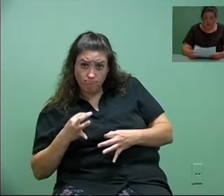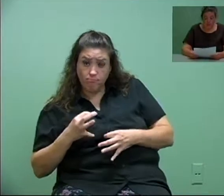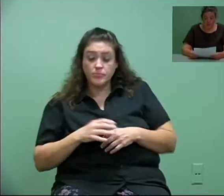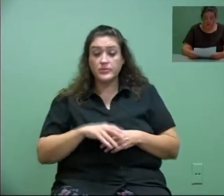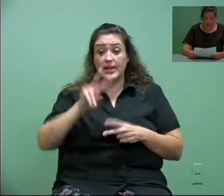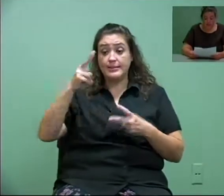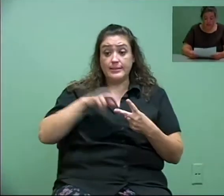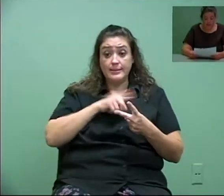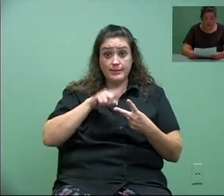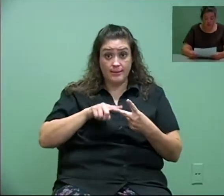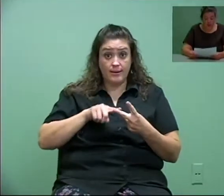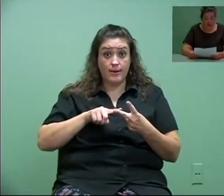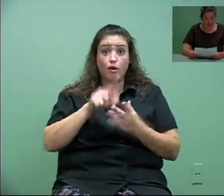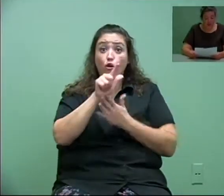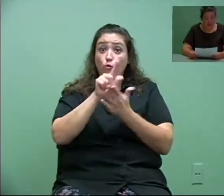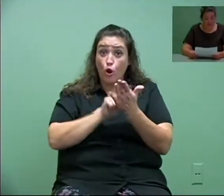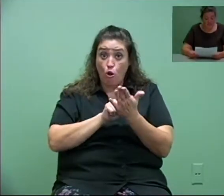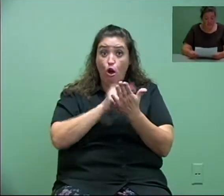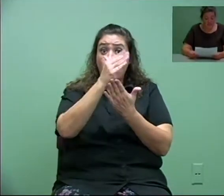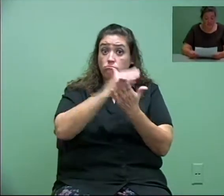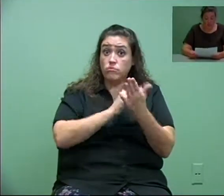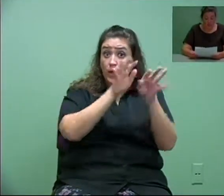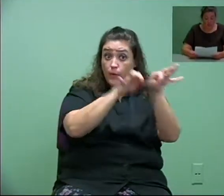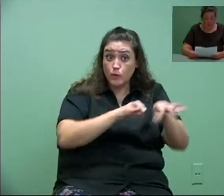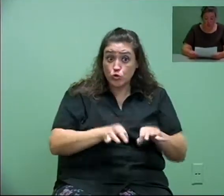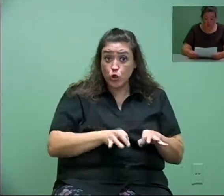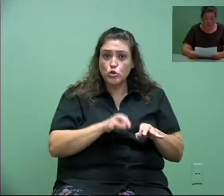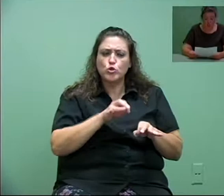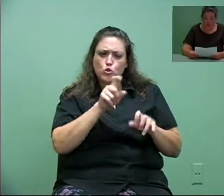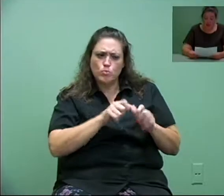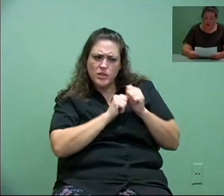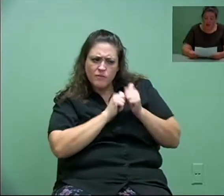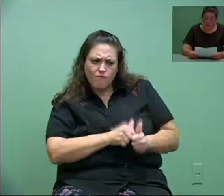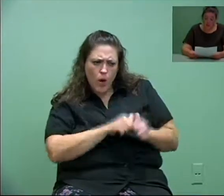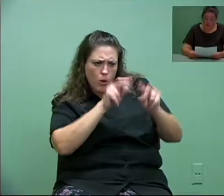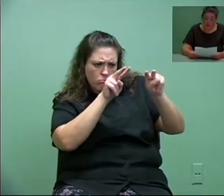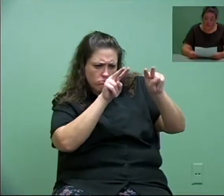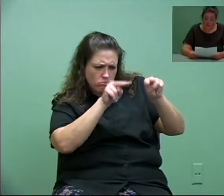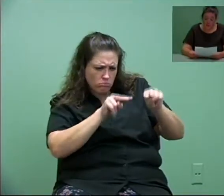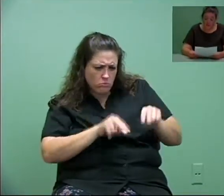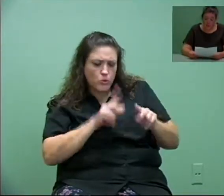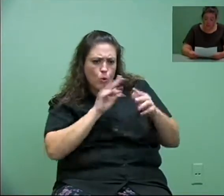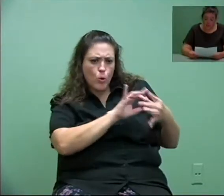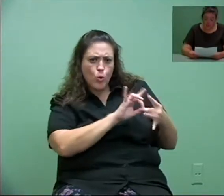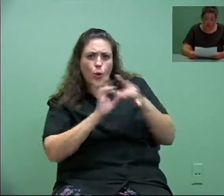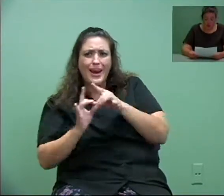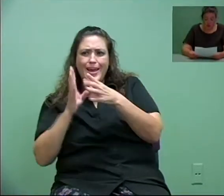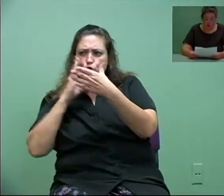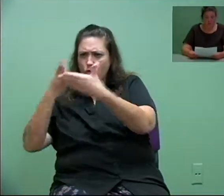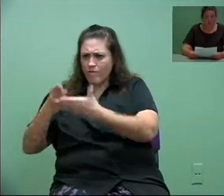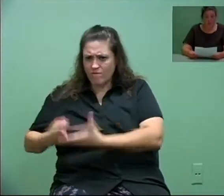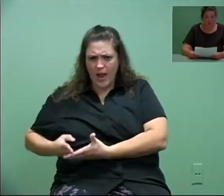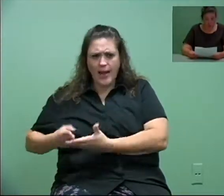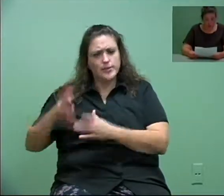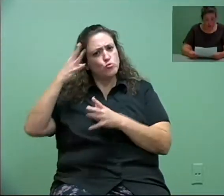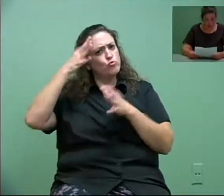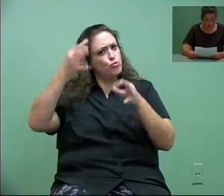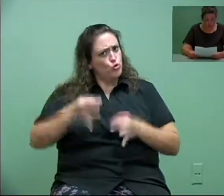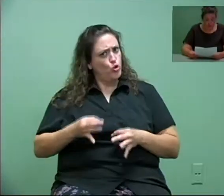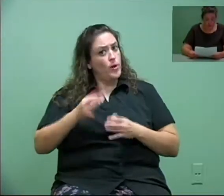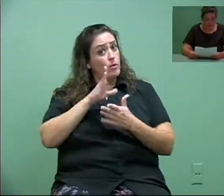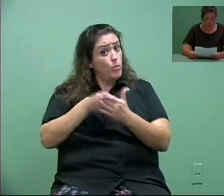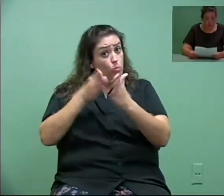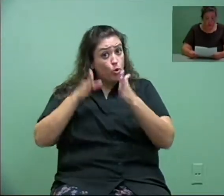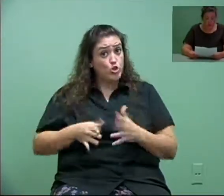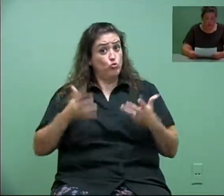the instructions, apply it to the facts, and decide if the prosecution has proved the defendant guilty beyond a reasonable